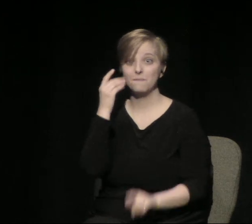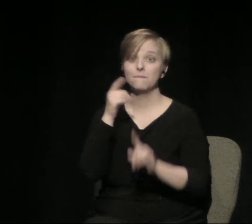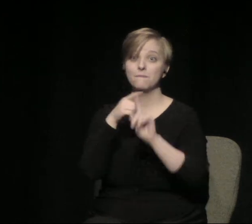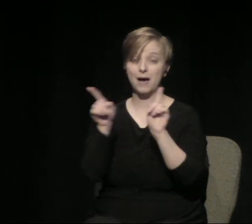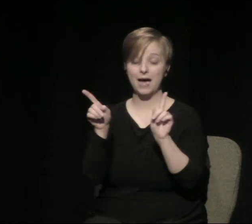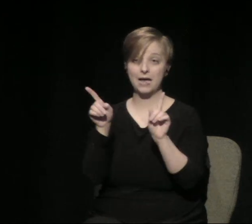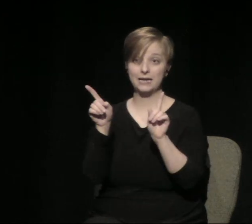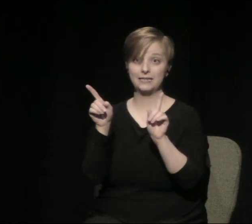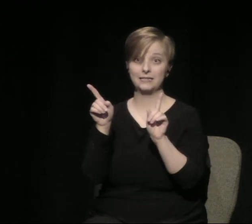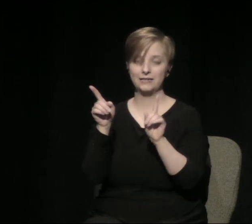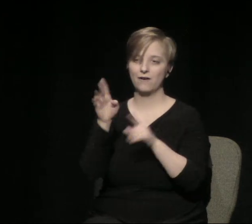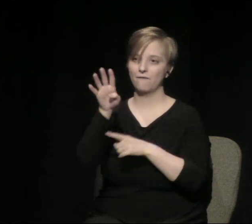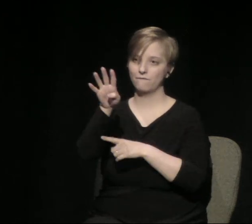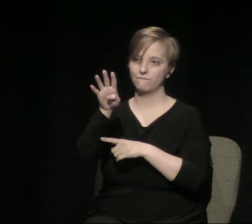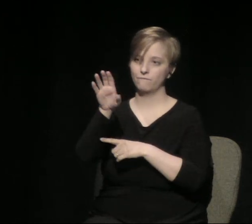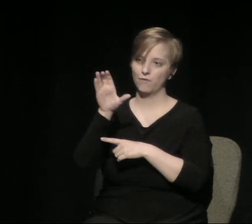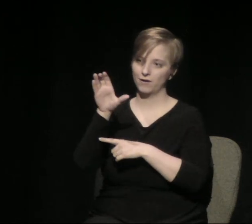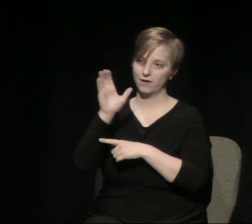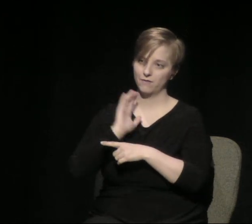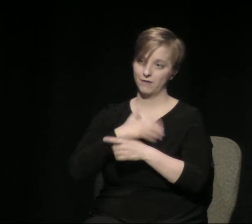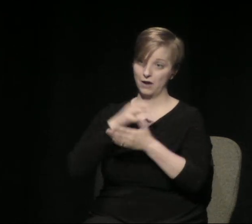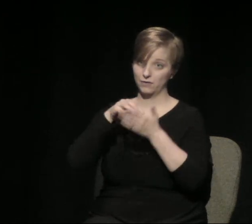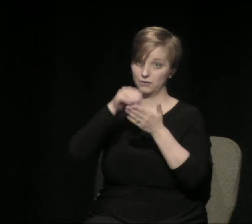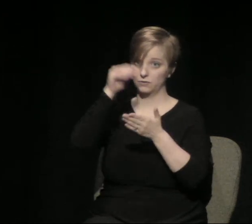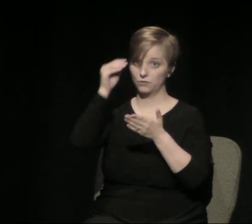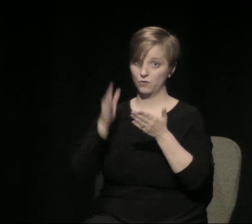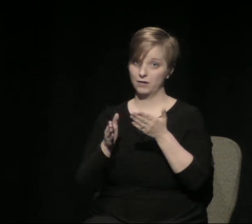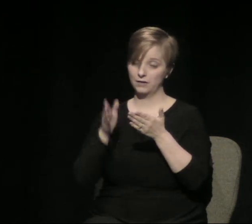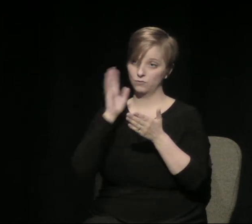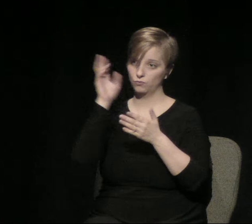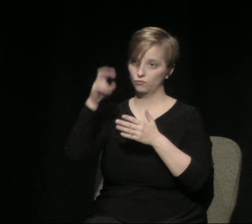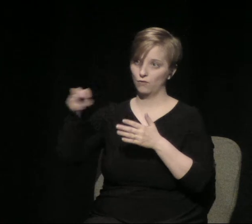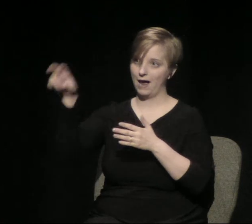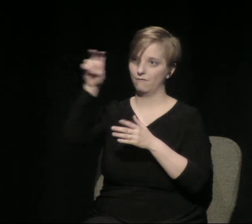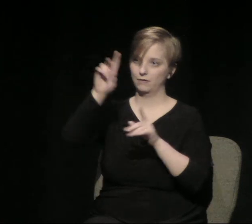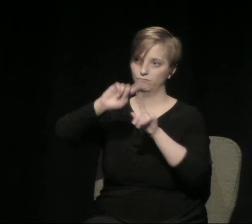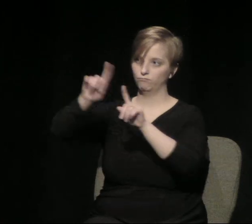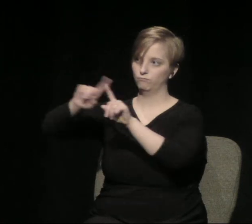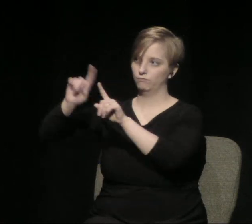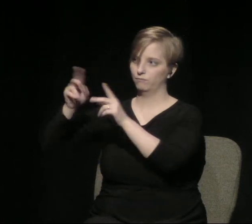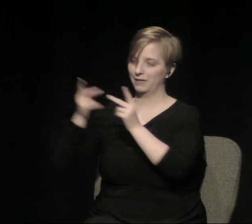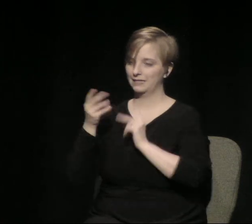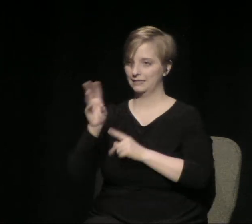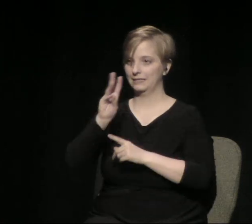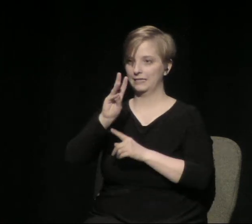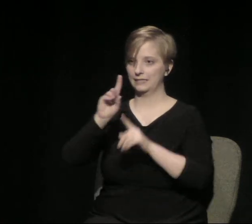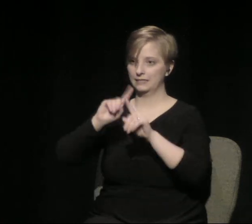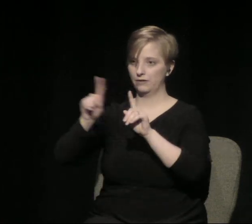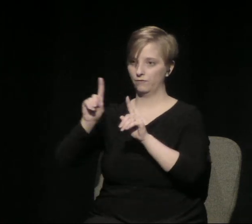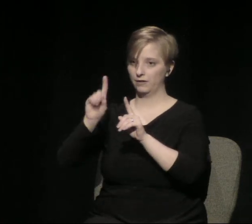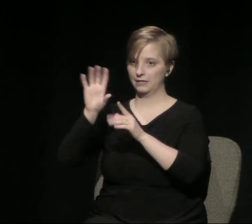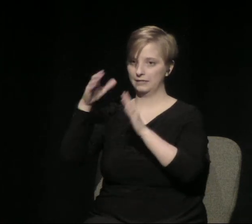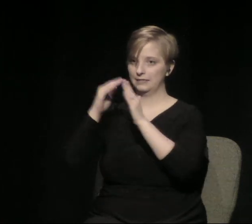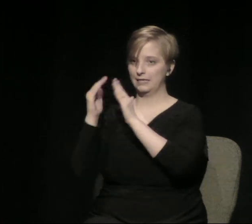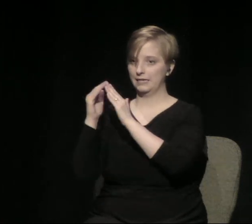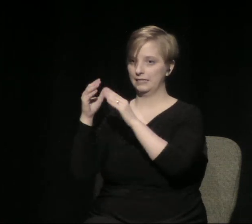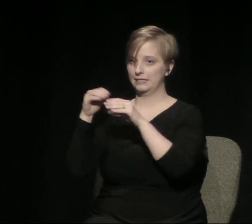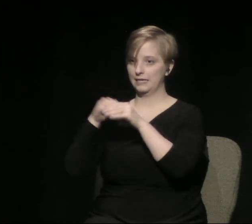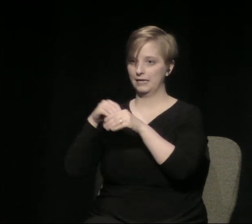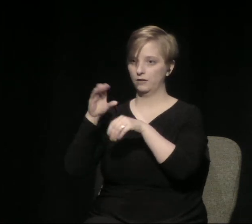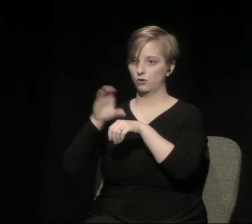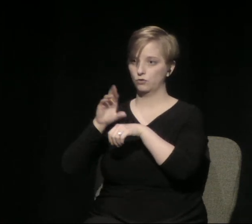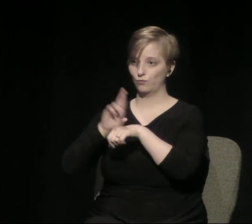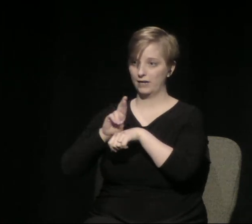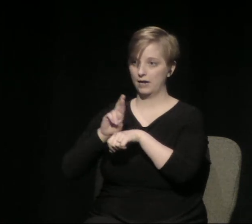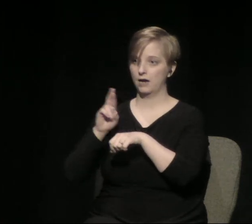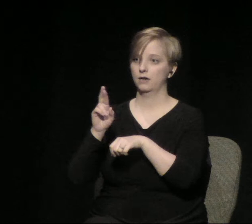break, 400 of our students are going to 6 different cities and Costa Rica on mission trips to